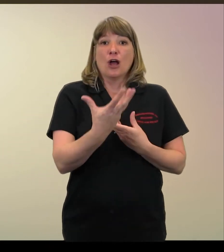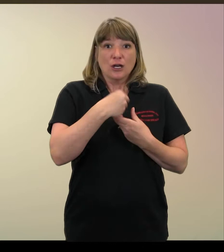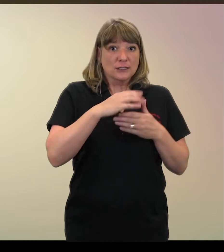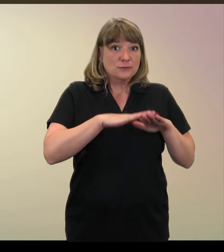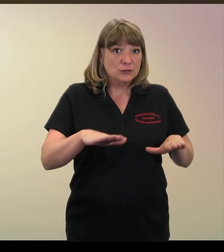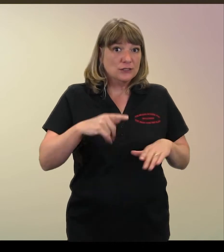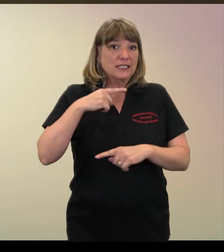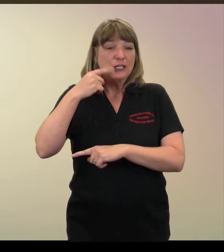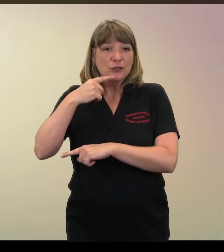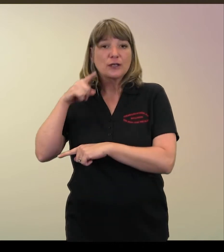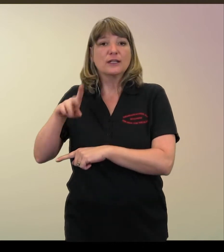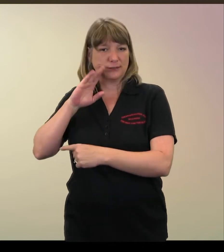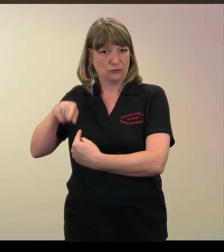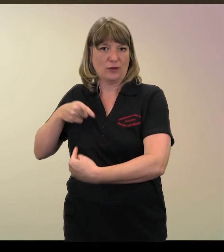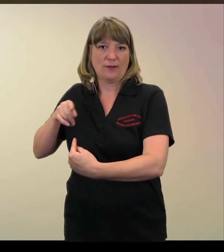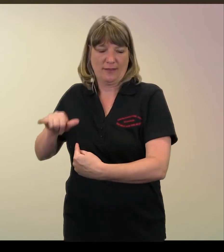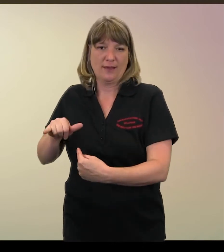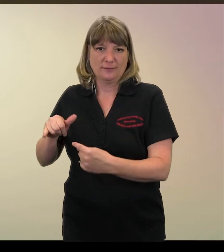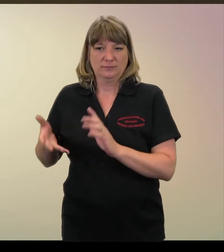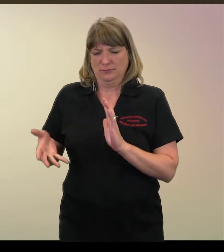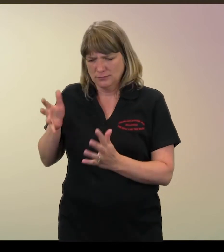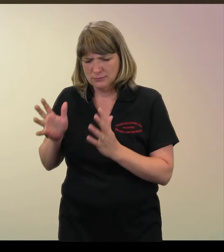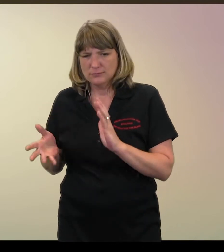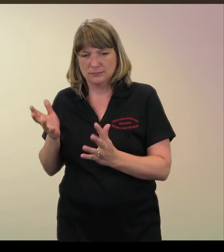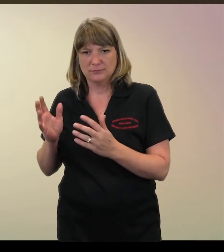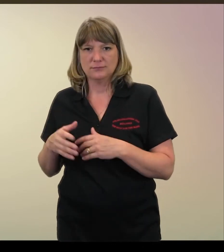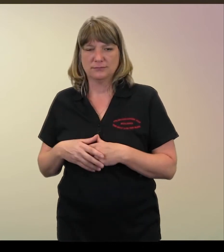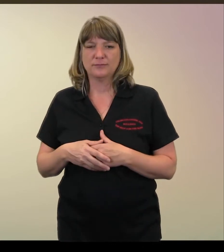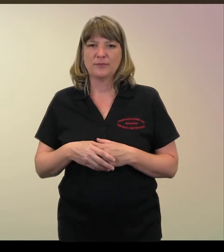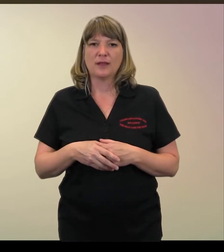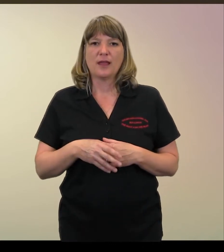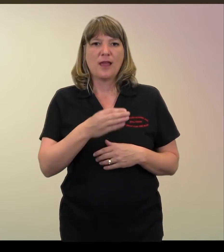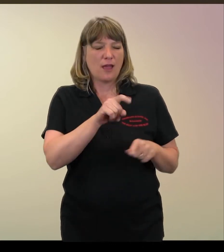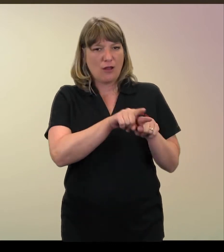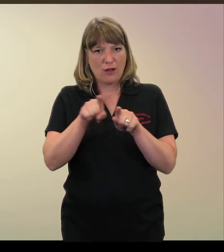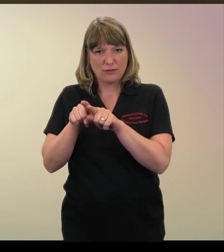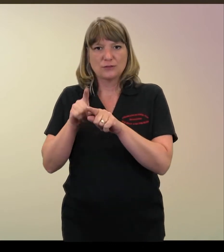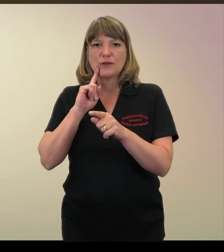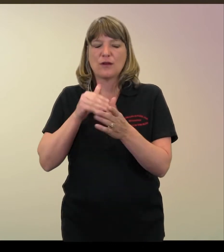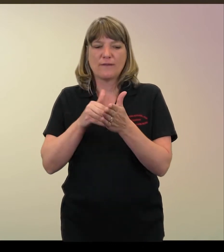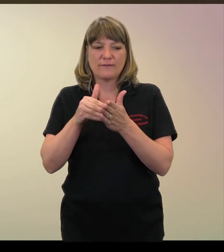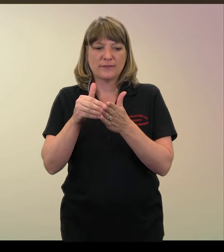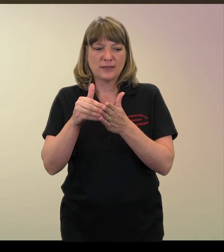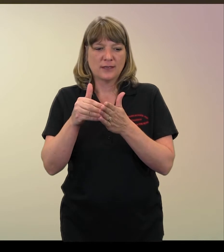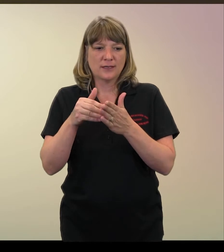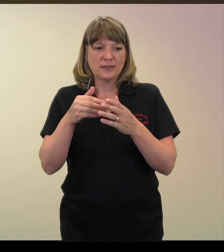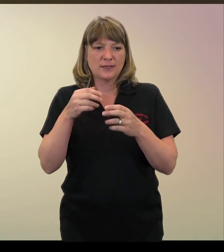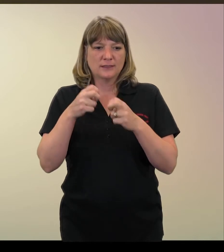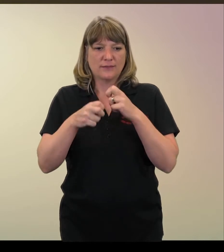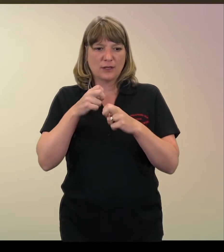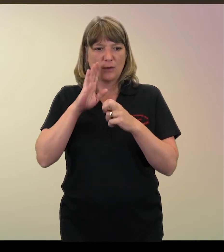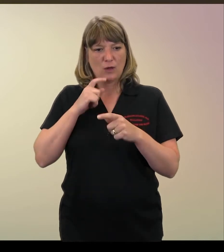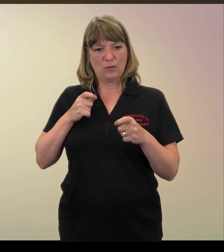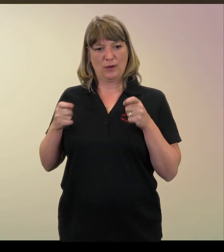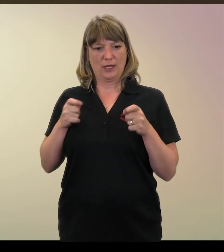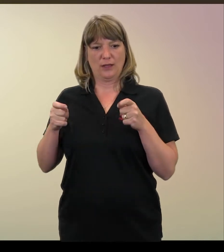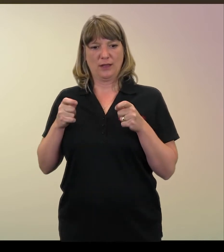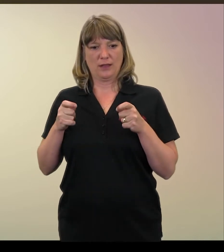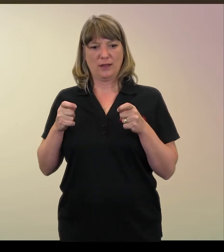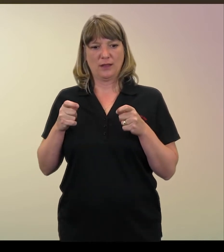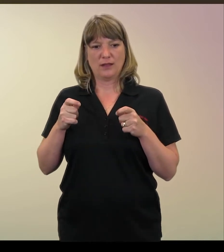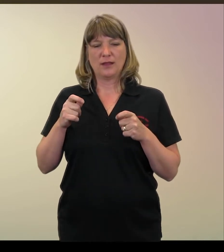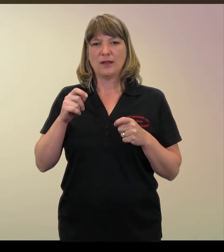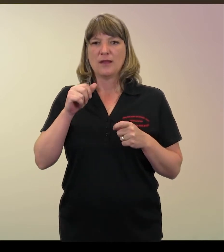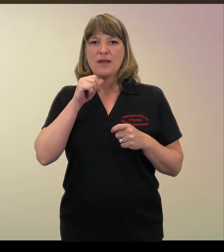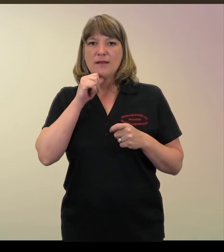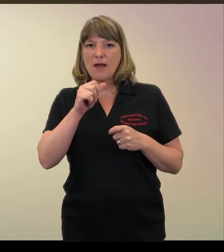And children with autism who are hearing have difficulty with this. They also often have difficulty regulating how